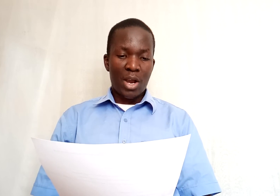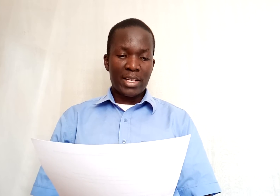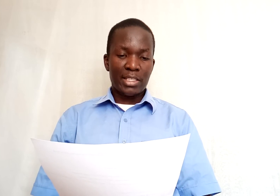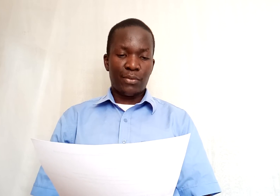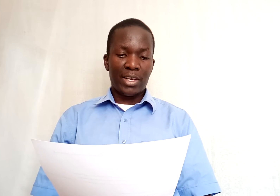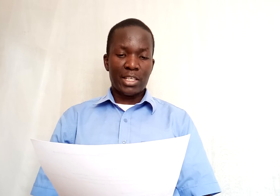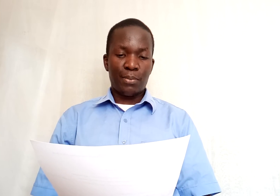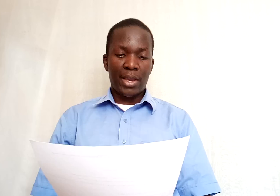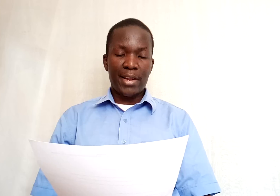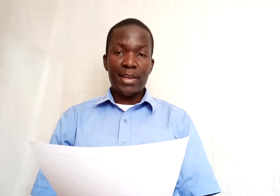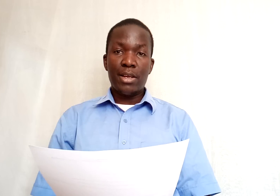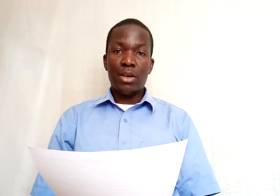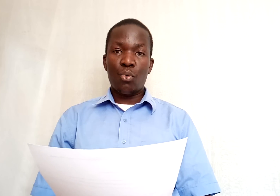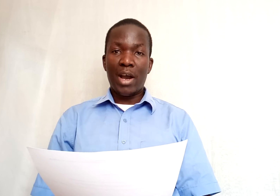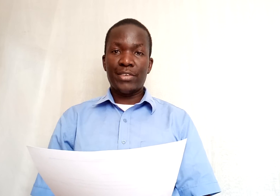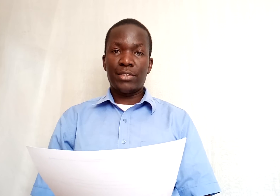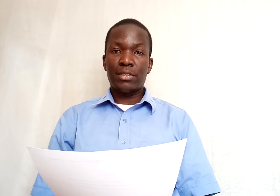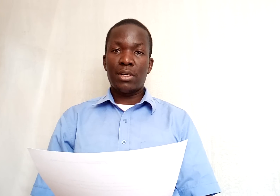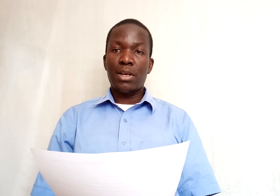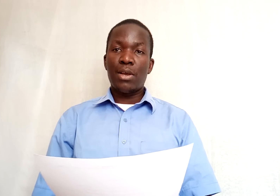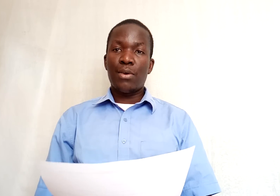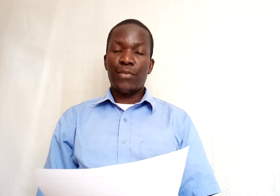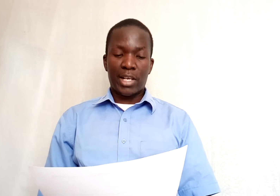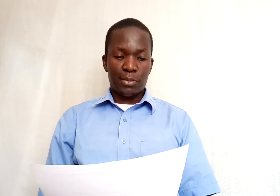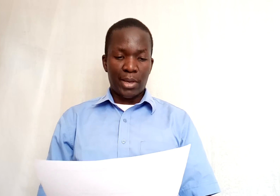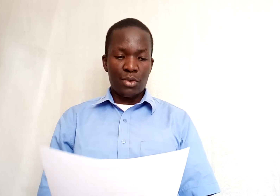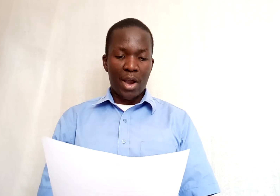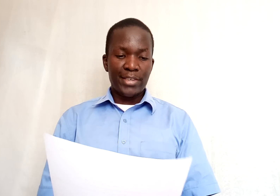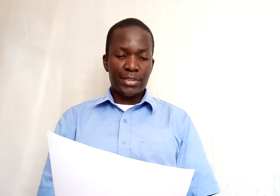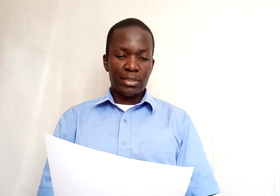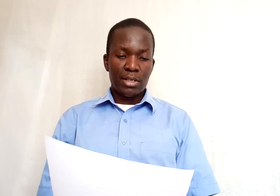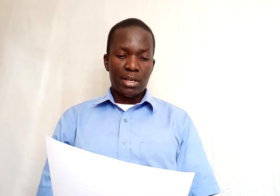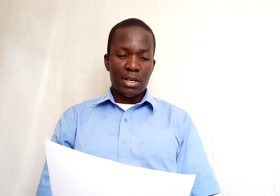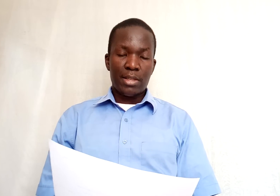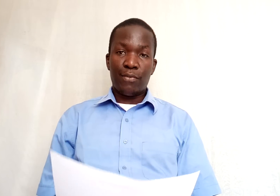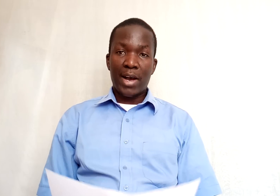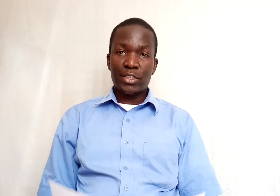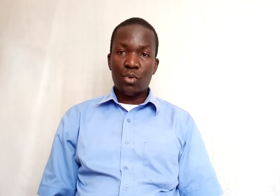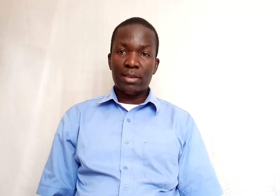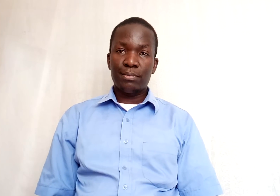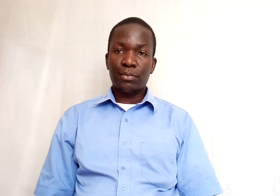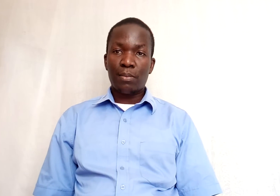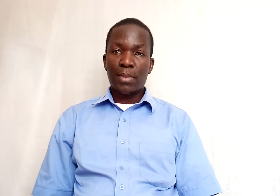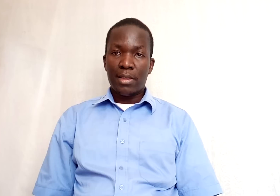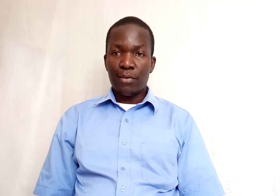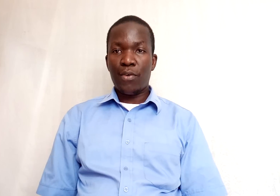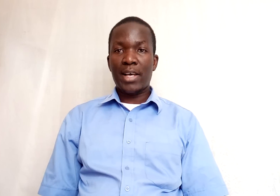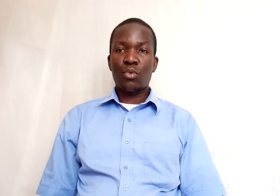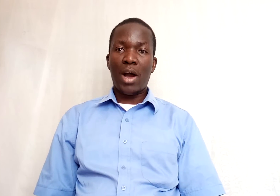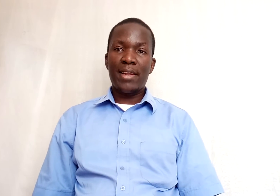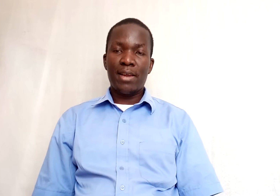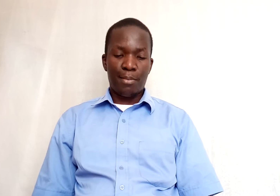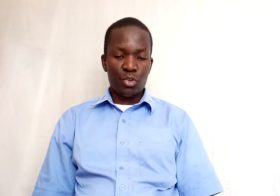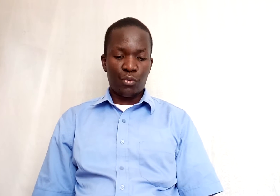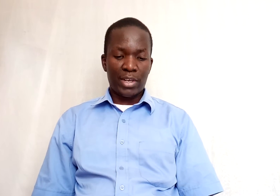is finger-spelled words. Finger-spelled words. The first word I'm going to